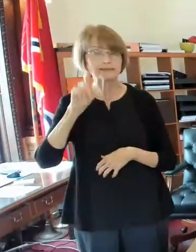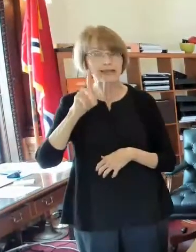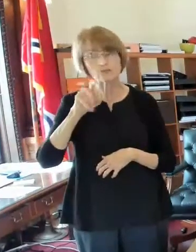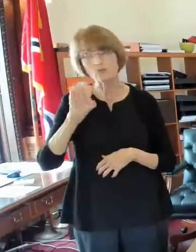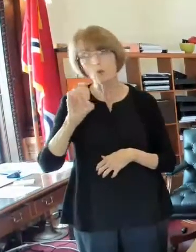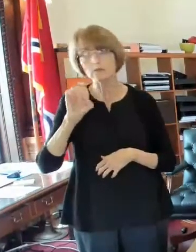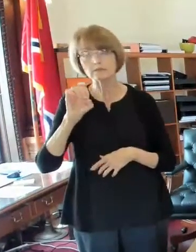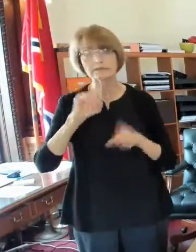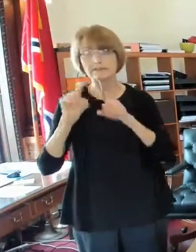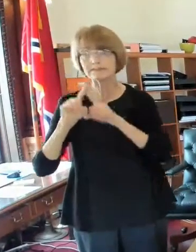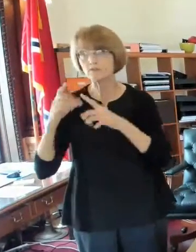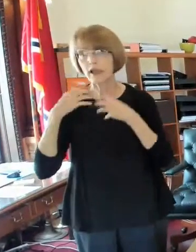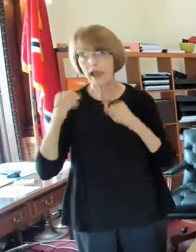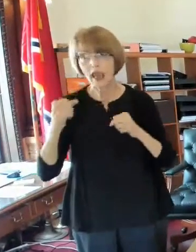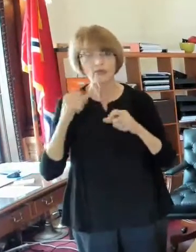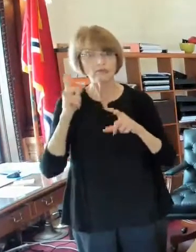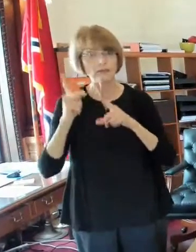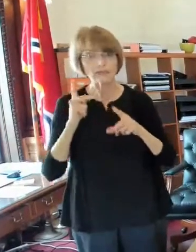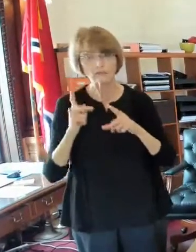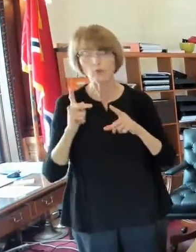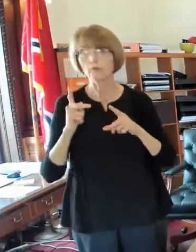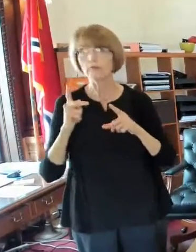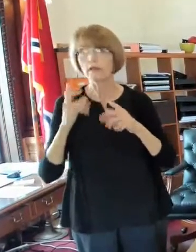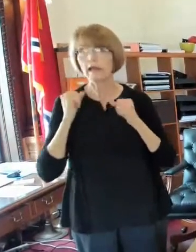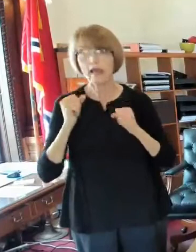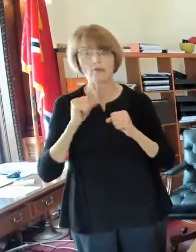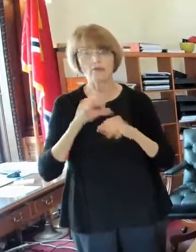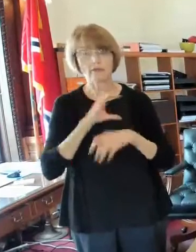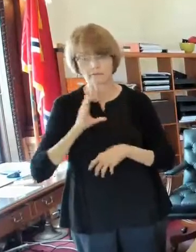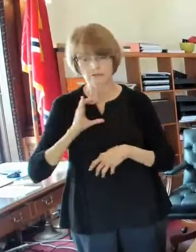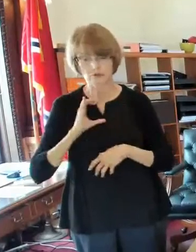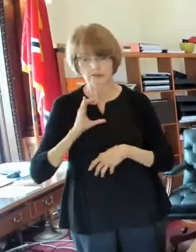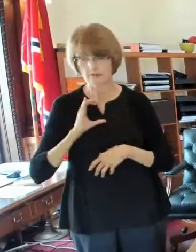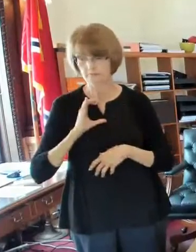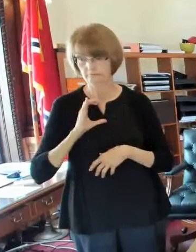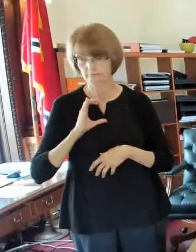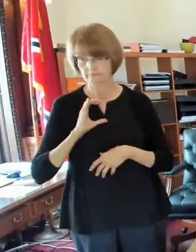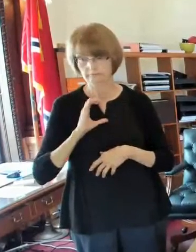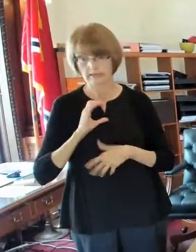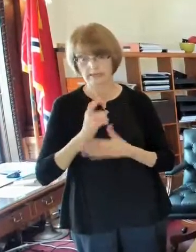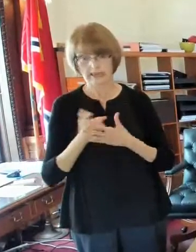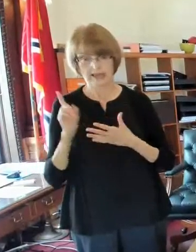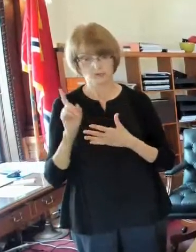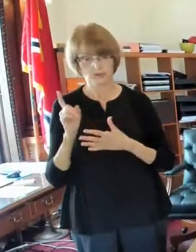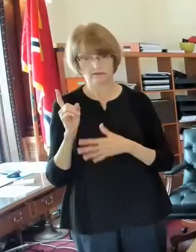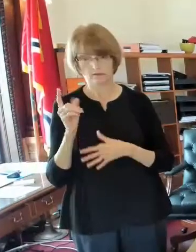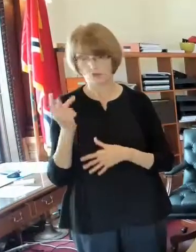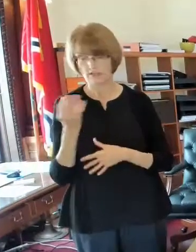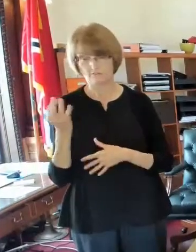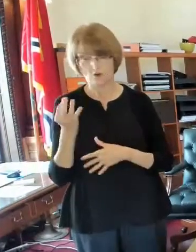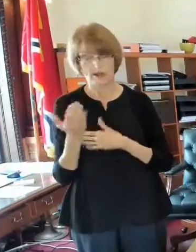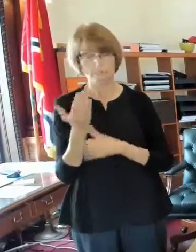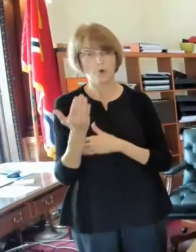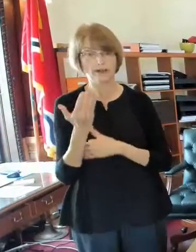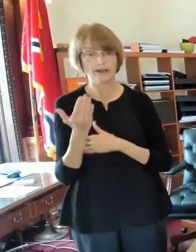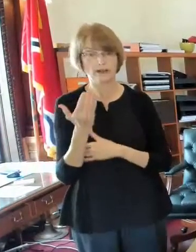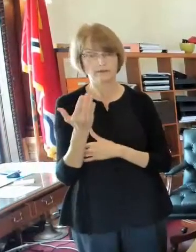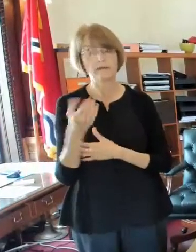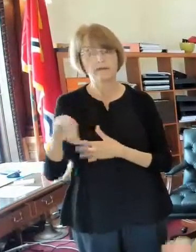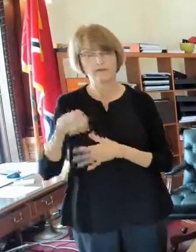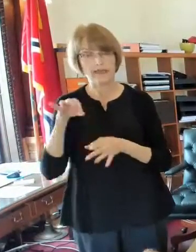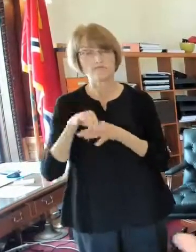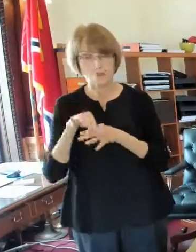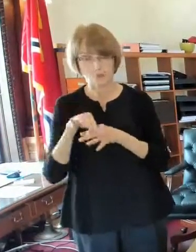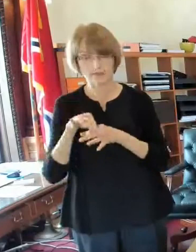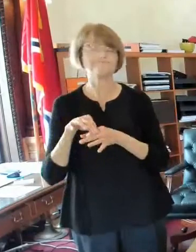individuals. Our own Regional Health Commission last Friday morning, Thursday or Friday morning, voted that we should